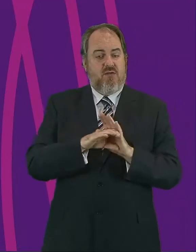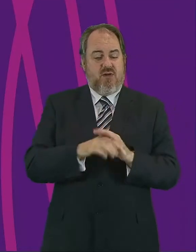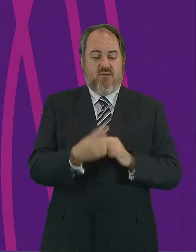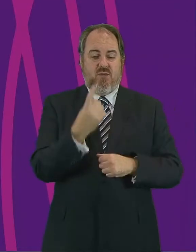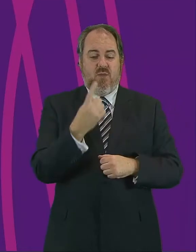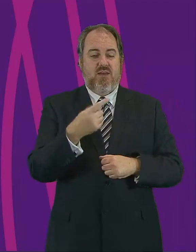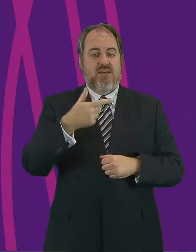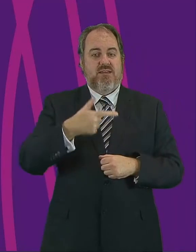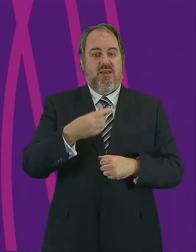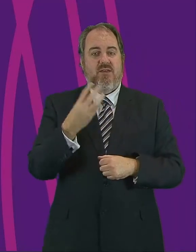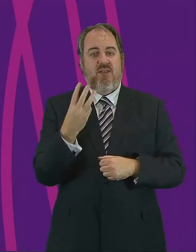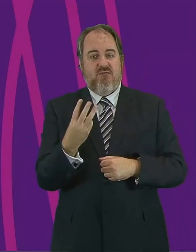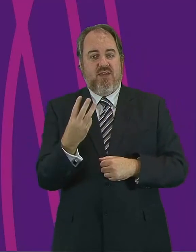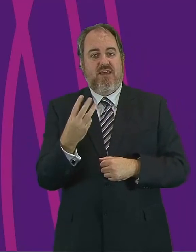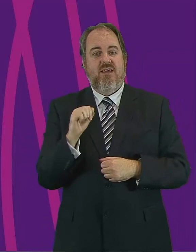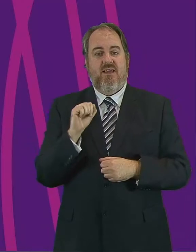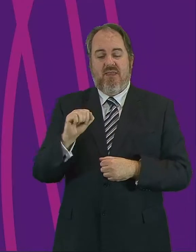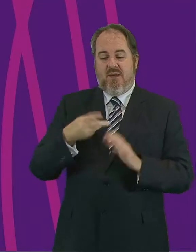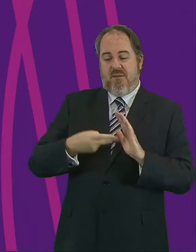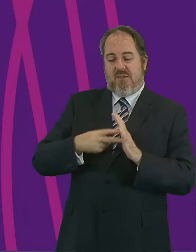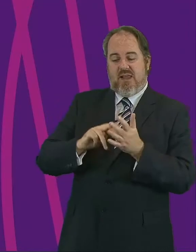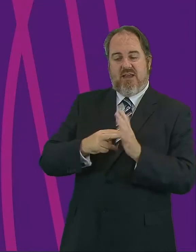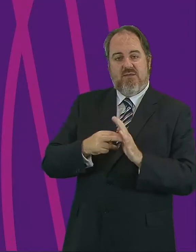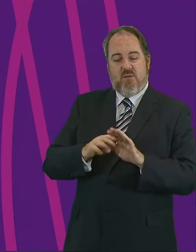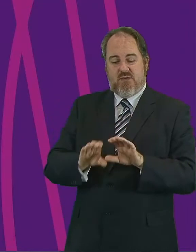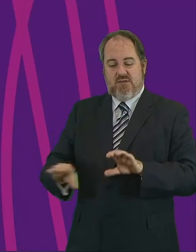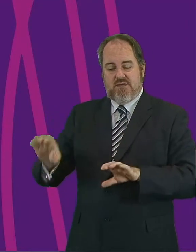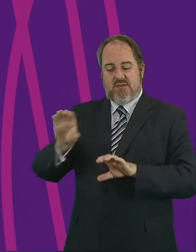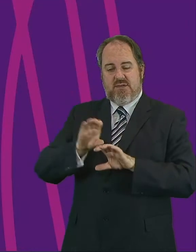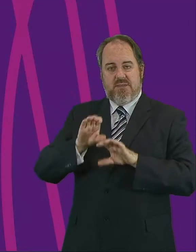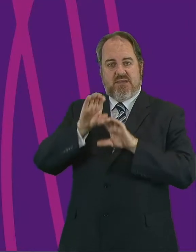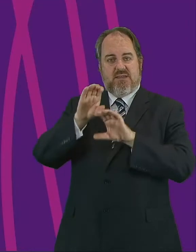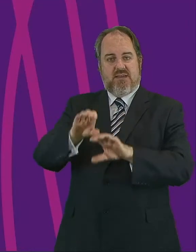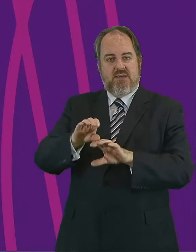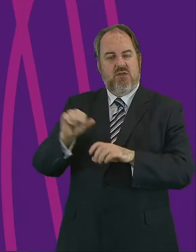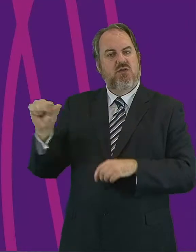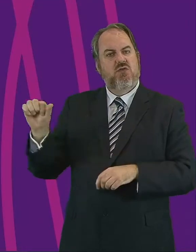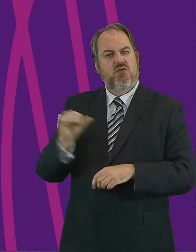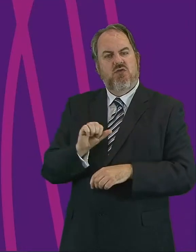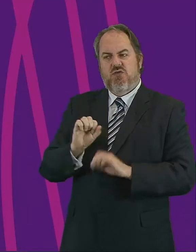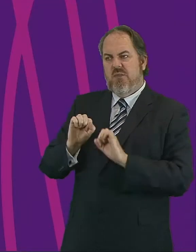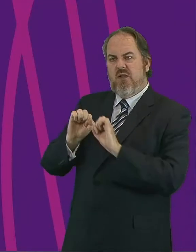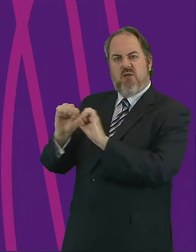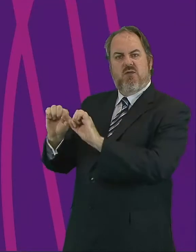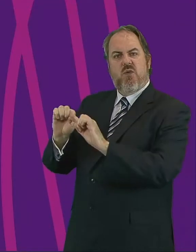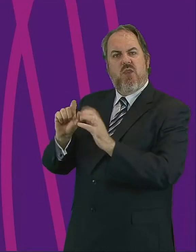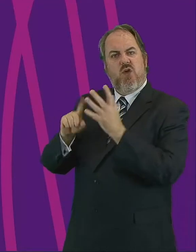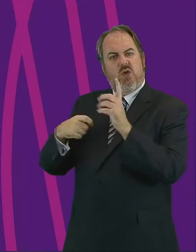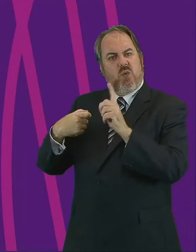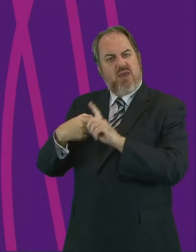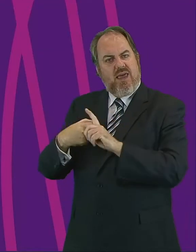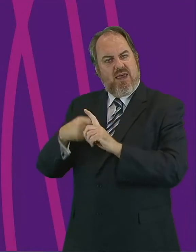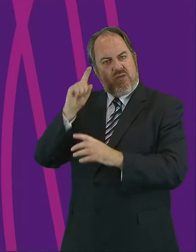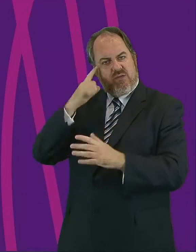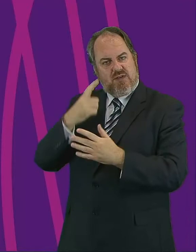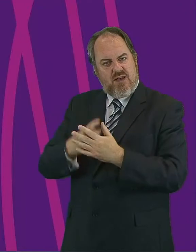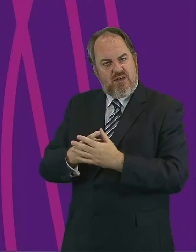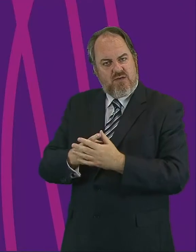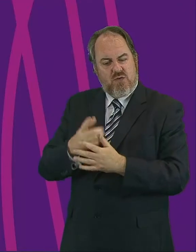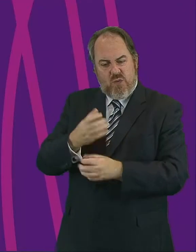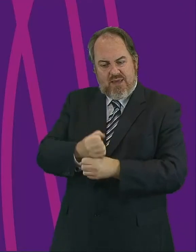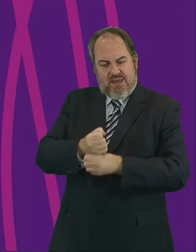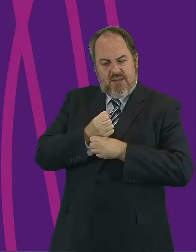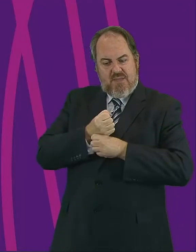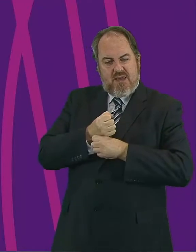future subsidy control mechanisms should be the responsibility of the UK Parliament to determine. Again, reserving subsidy